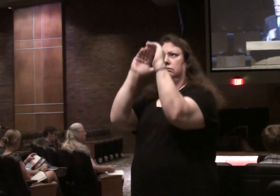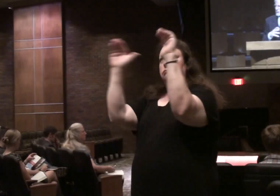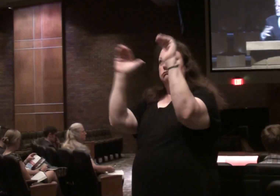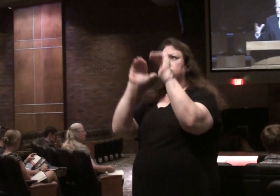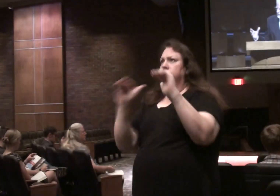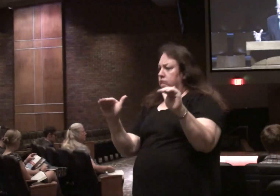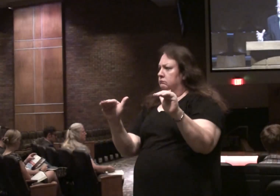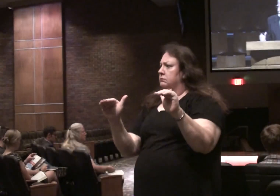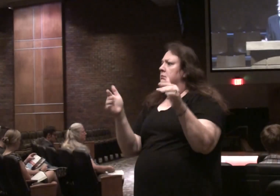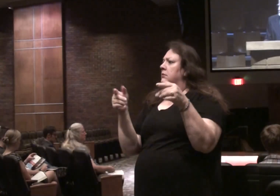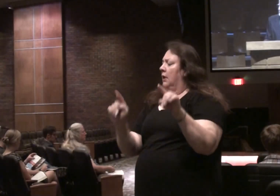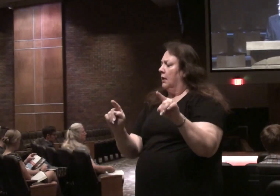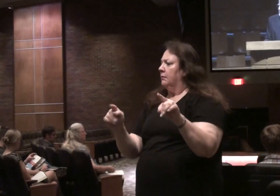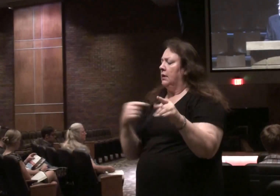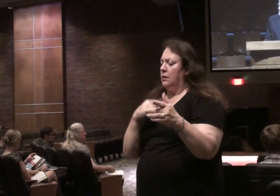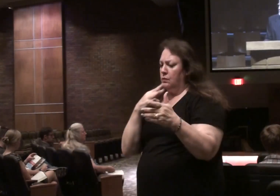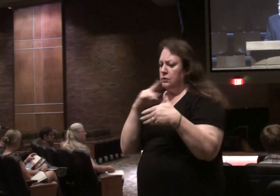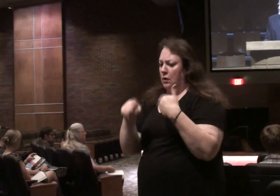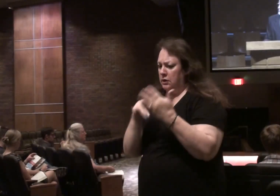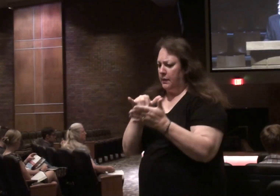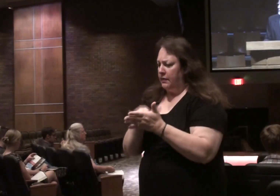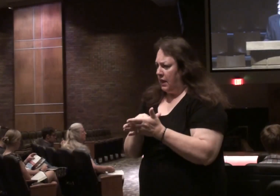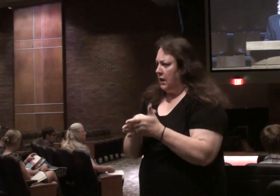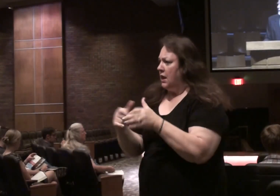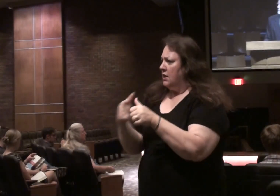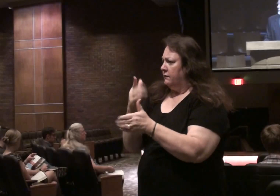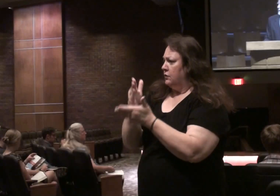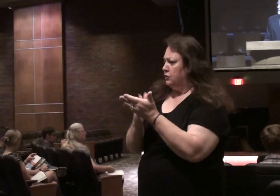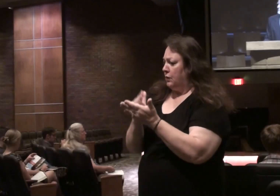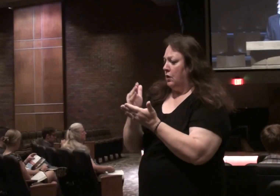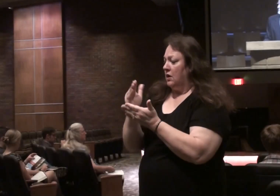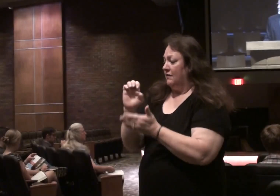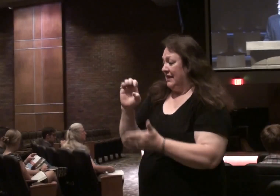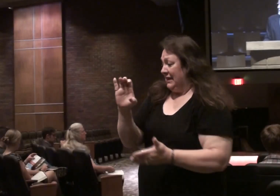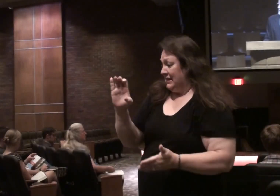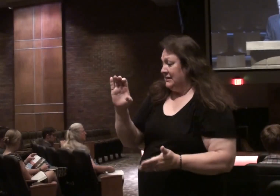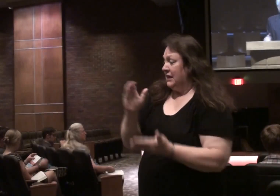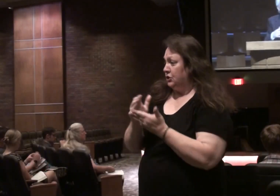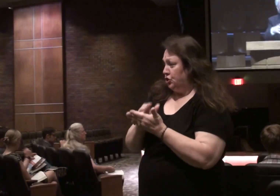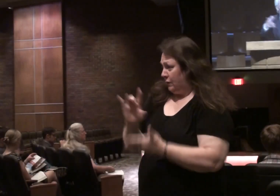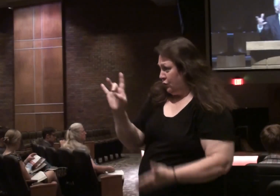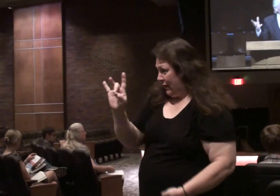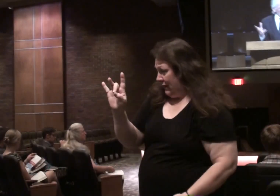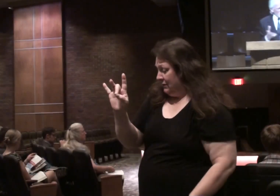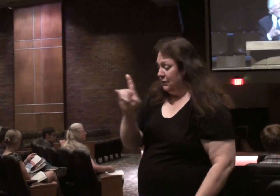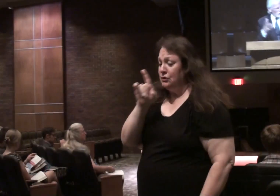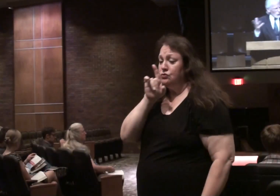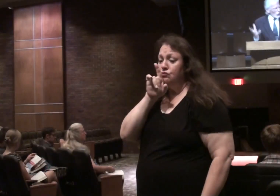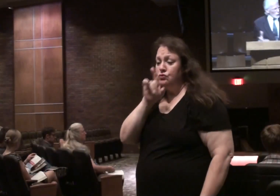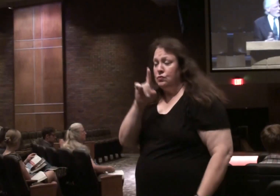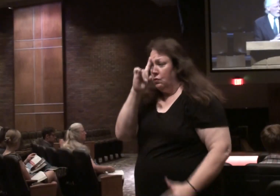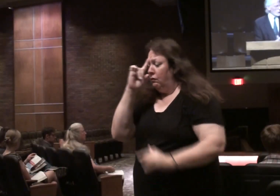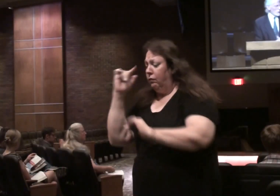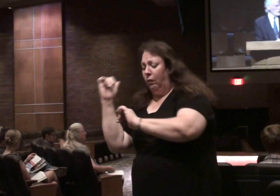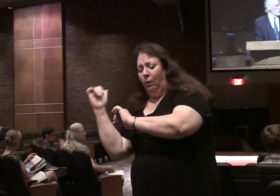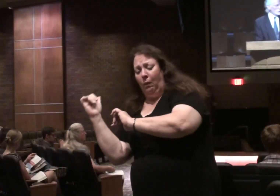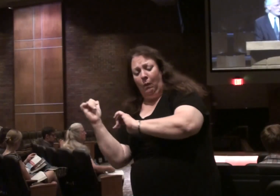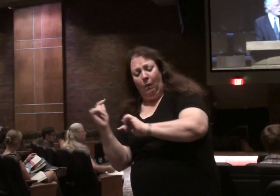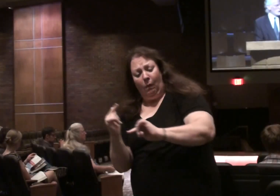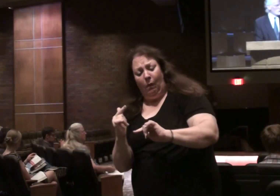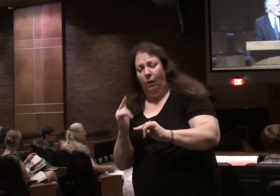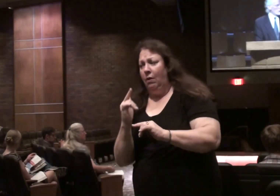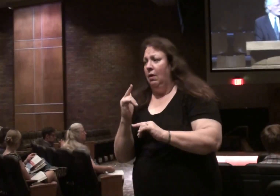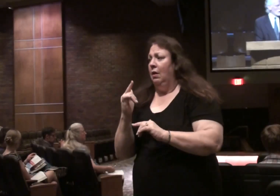observed. And we talked about that as we looked at the first part of chapter 8. That's true in all